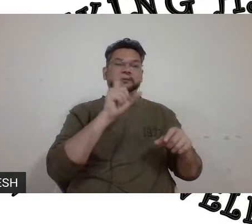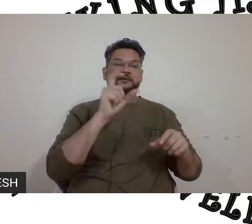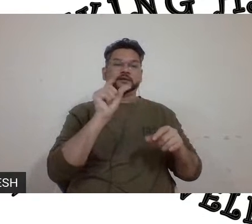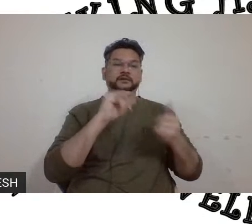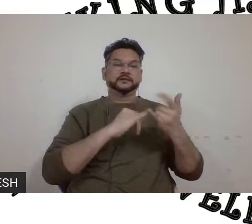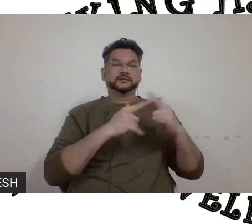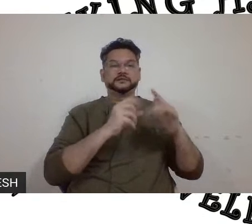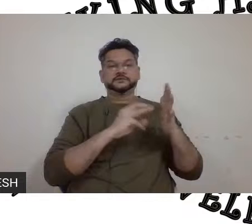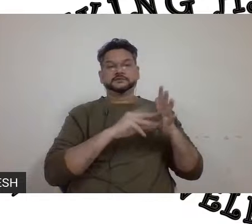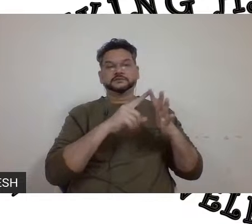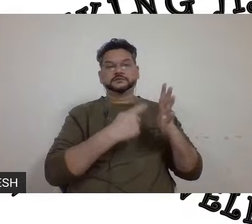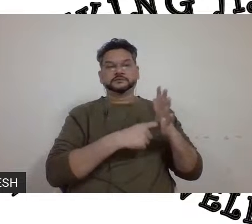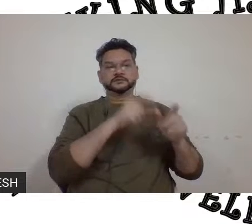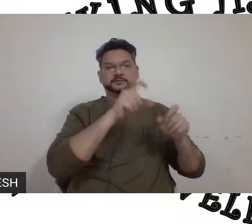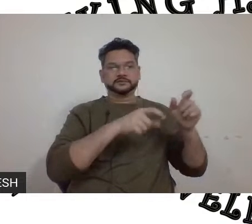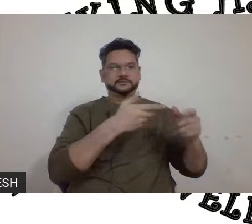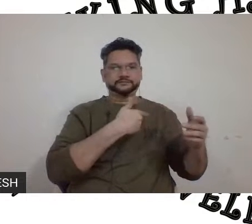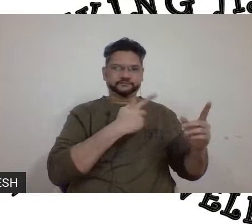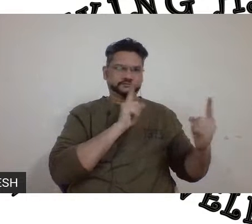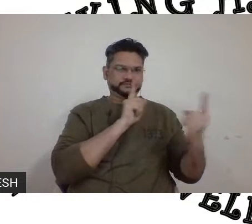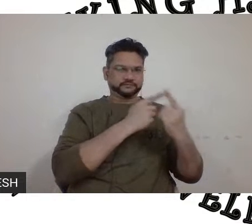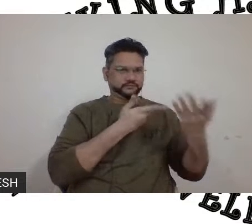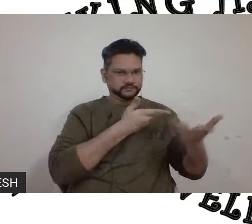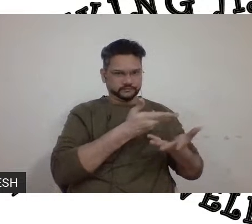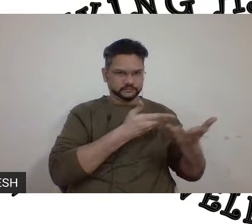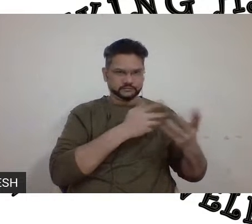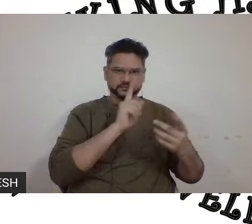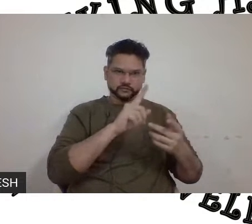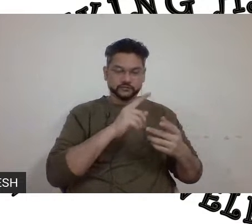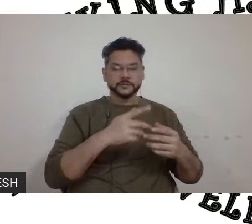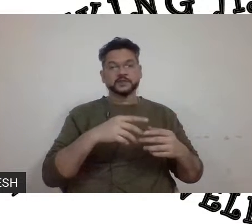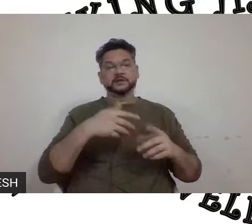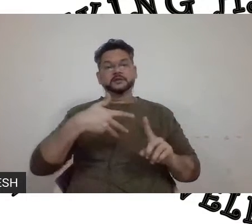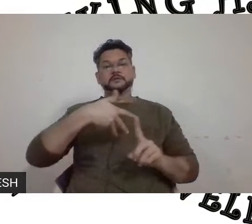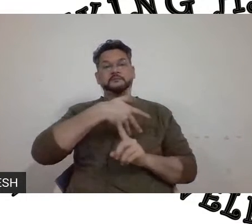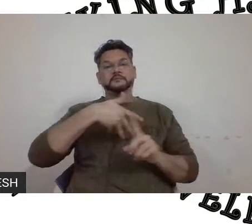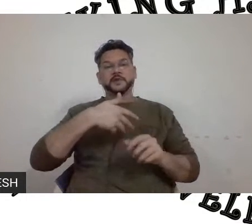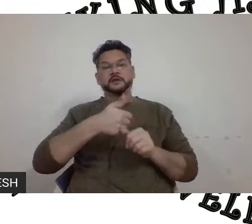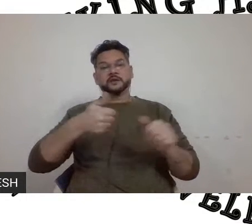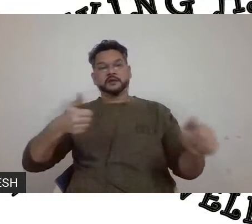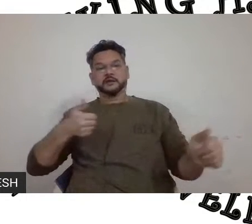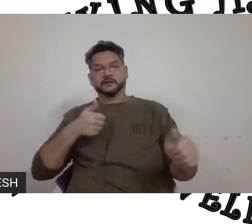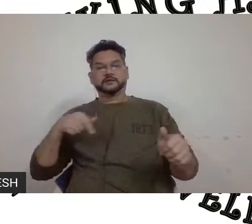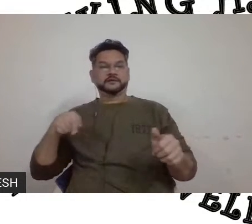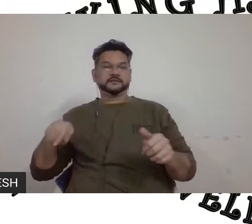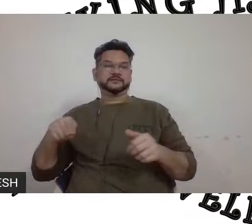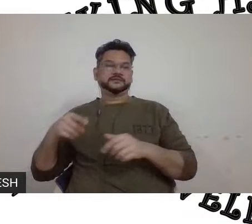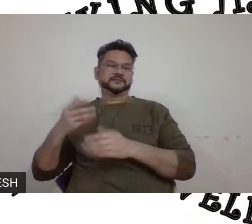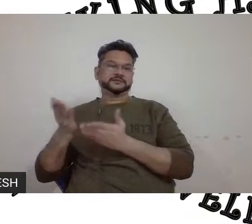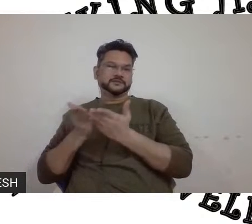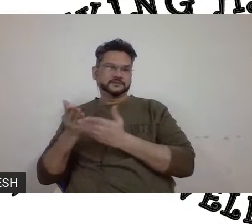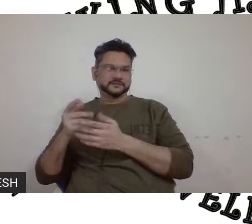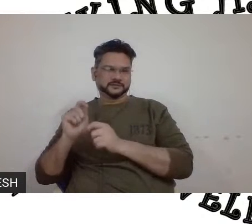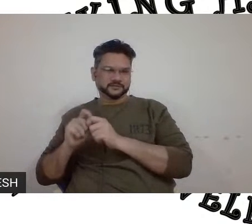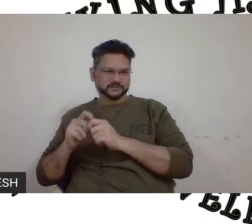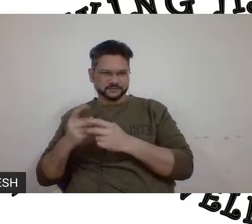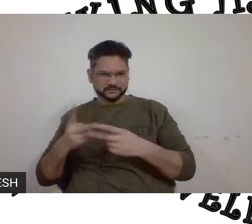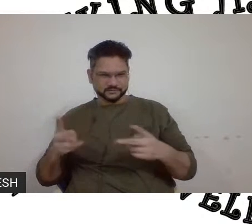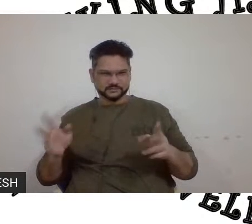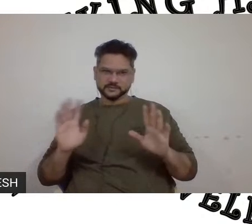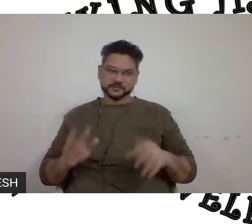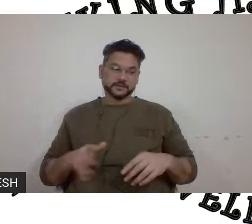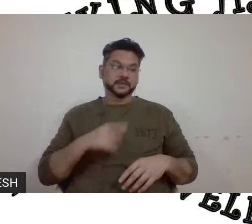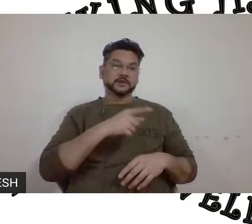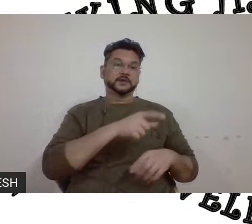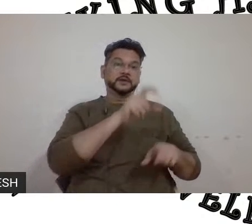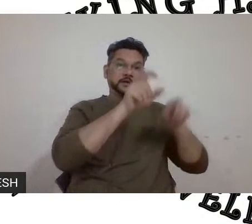is behind the screen, that is the back-end operations. The customer-facing jobs would require the skill set, which would more or